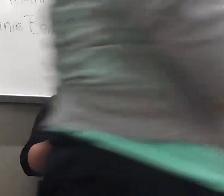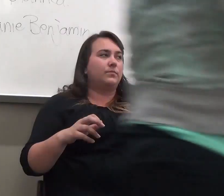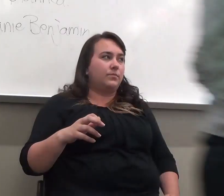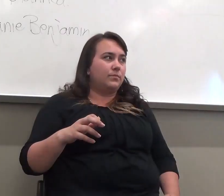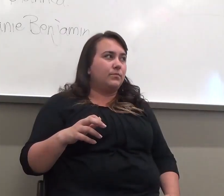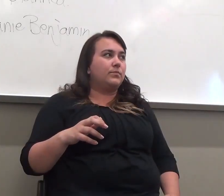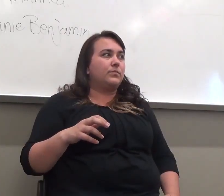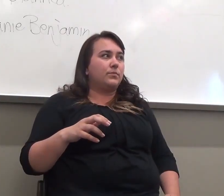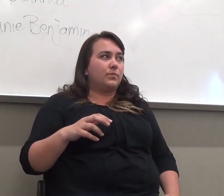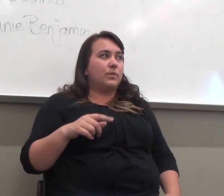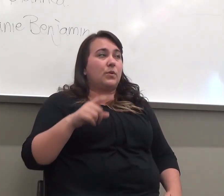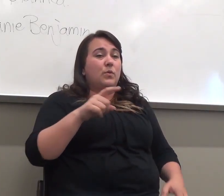and figure out